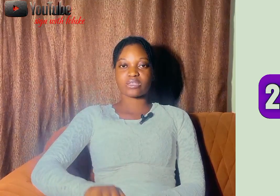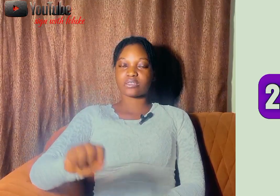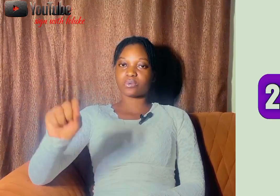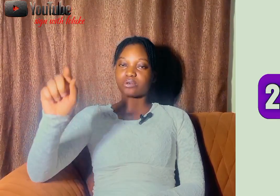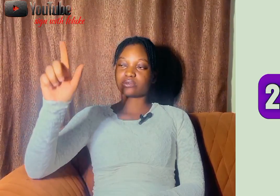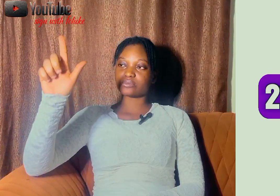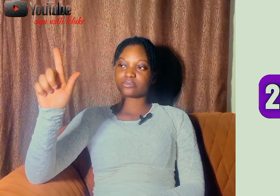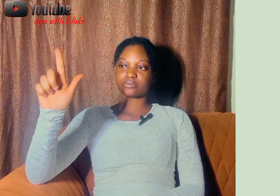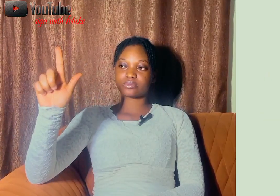21,